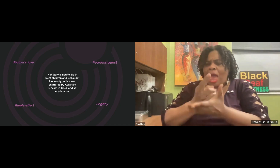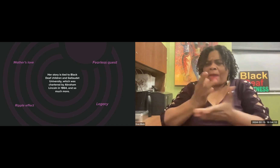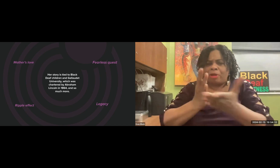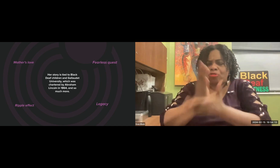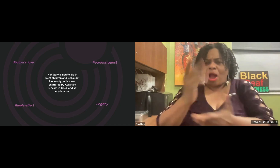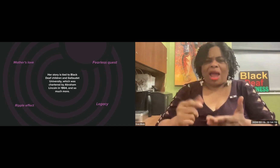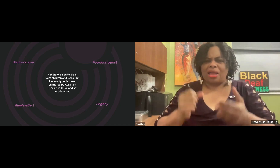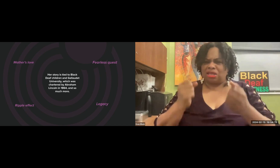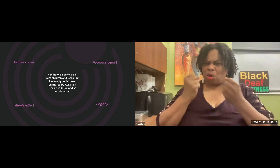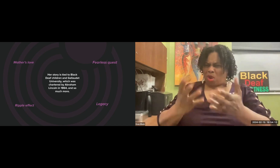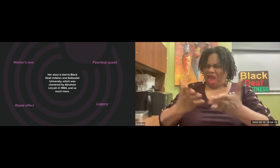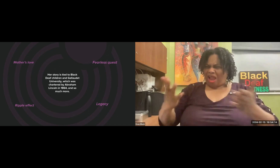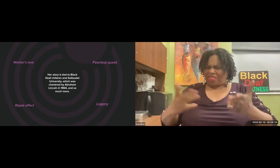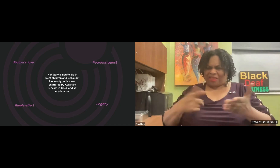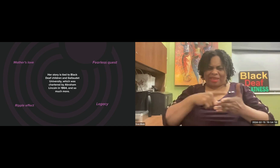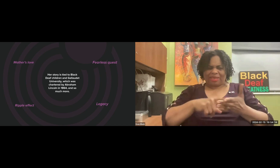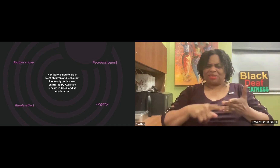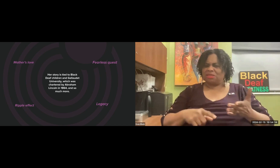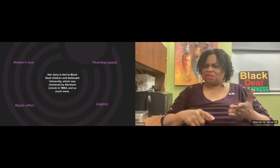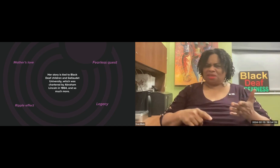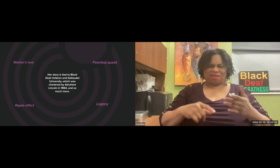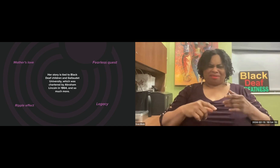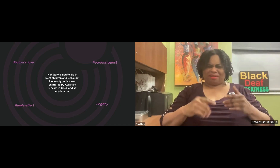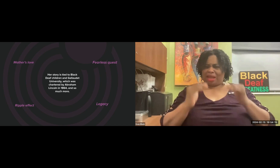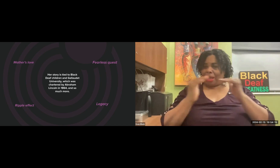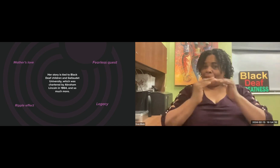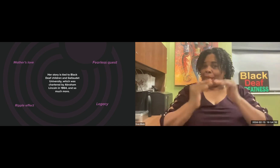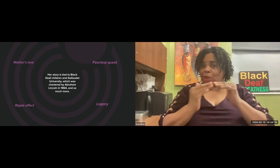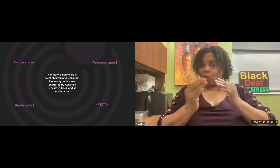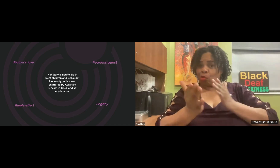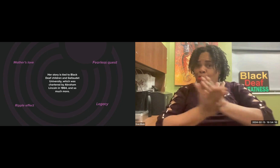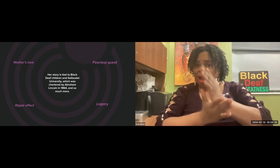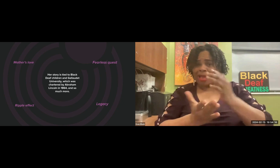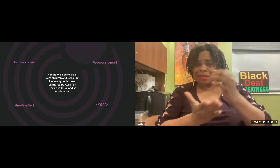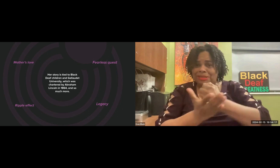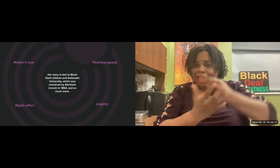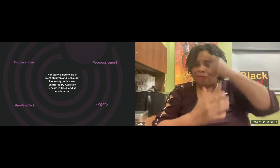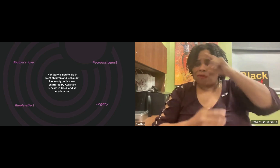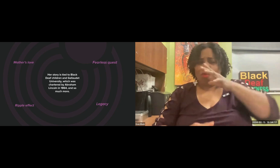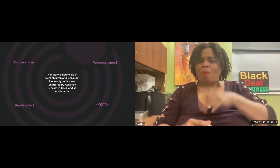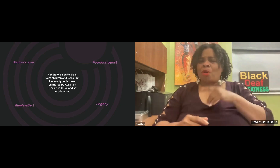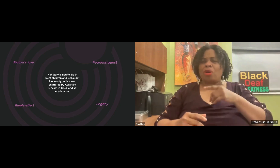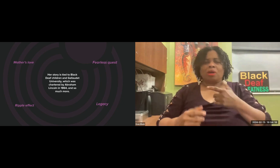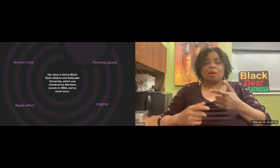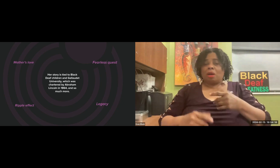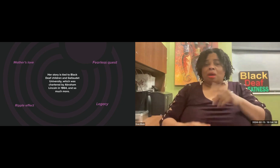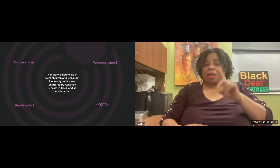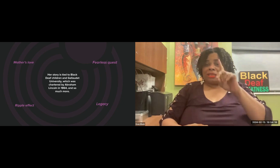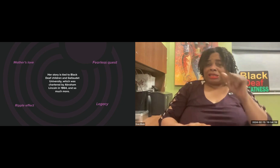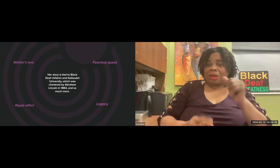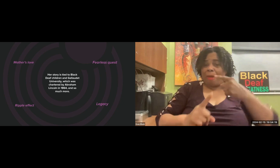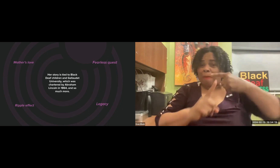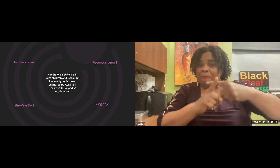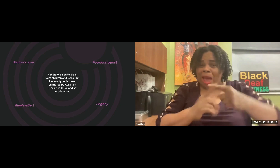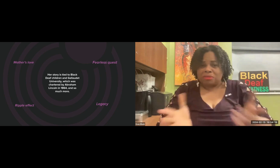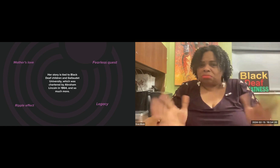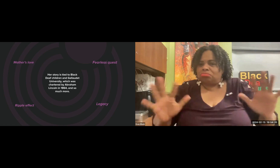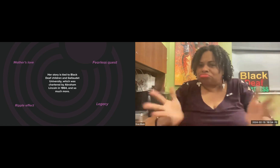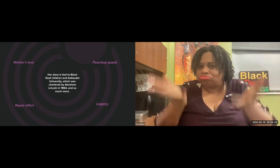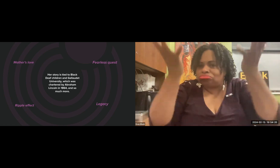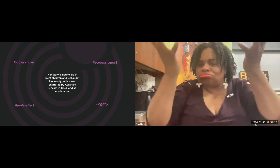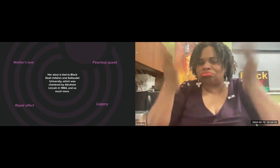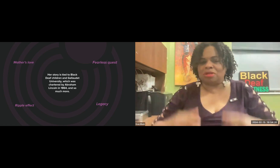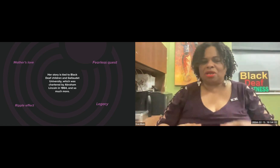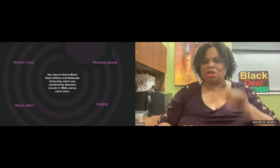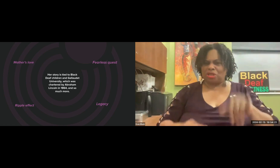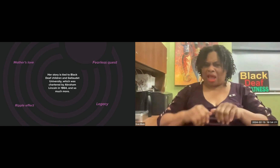Board of Education, which then led to civil rights. And then we know that civil rights then affected women's